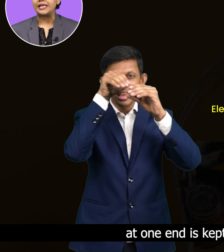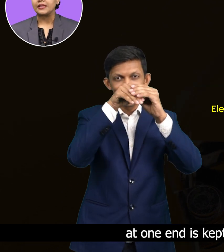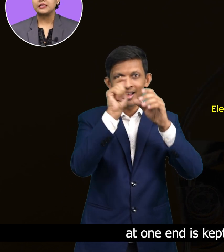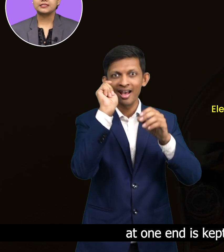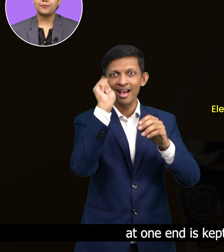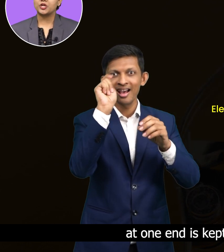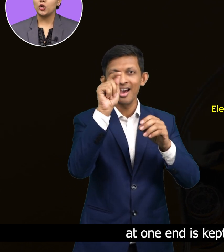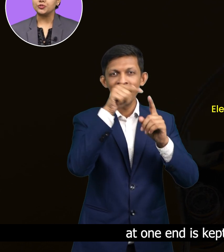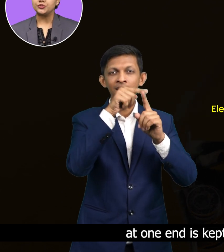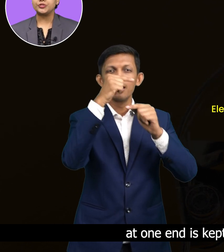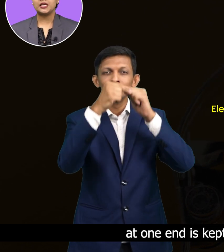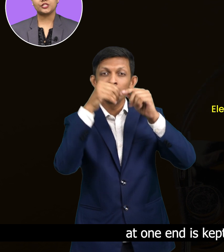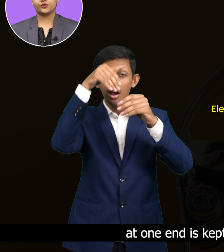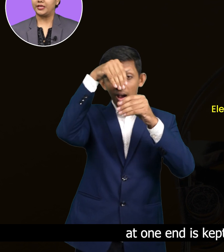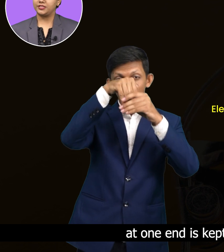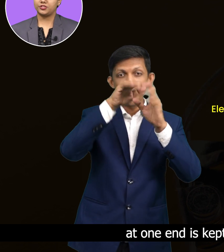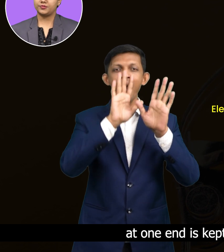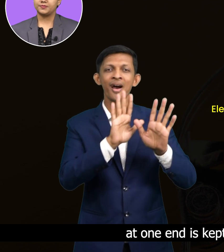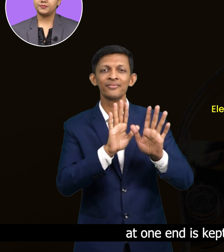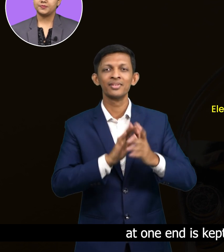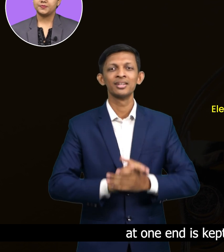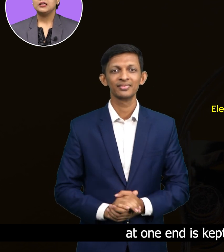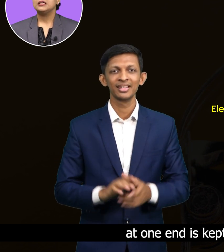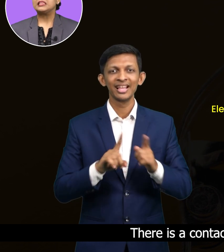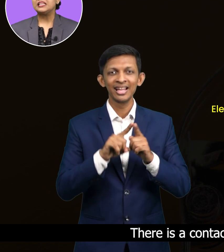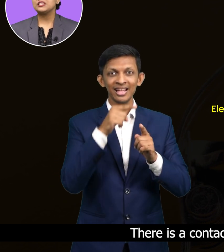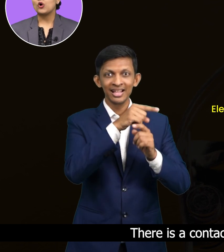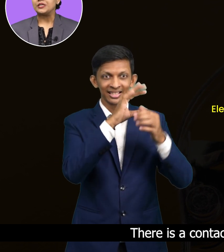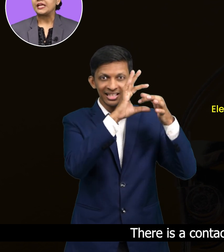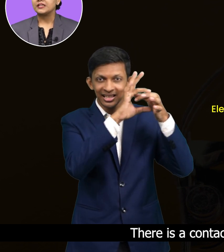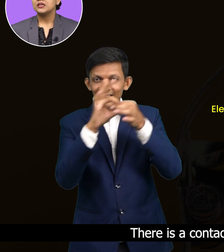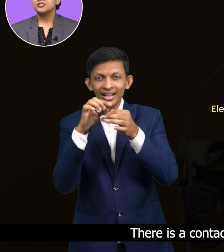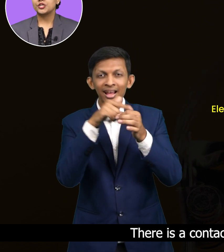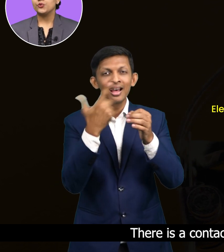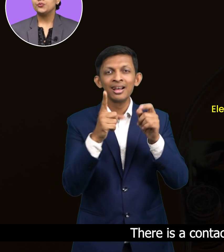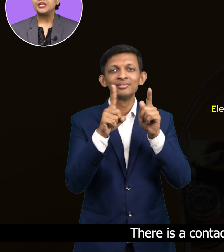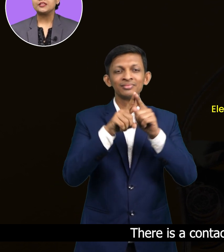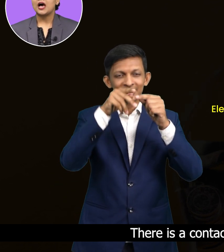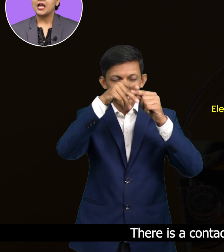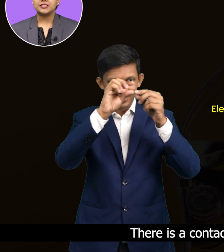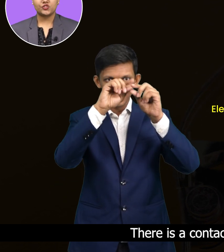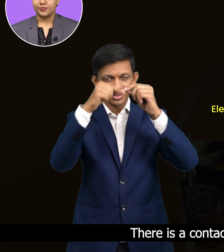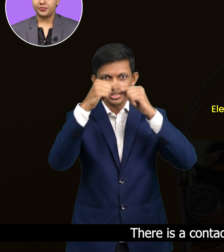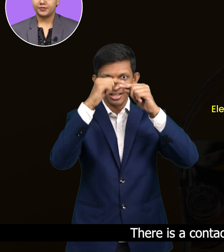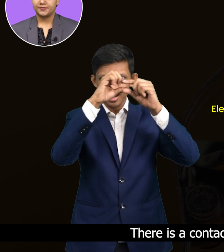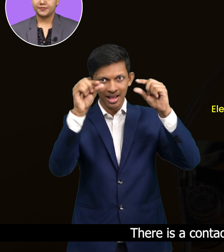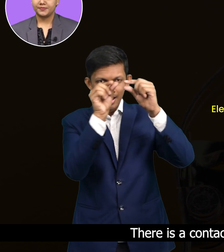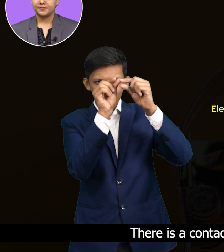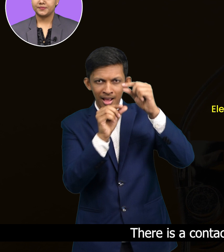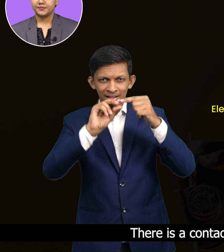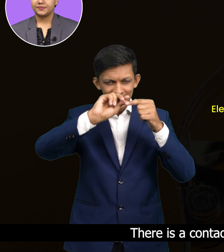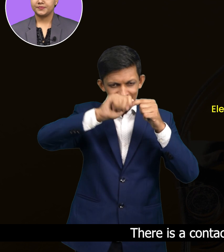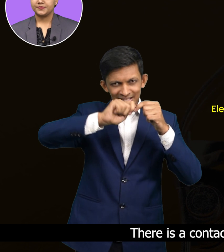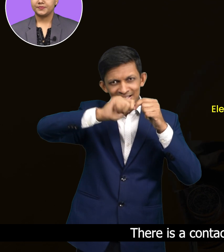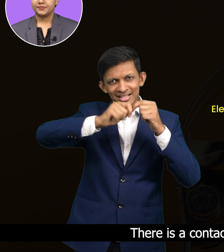one end is kept close to the electromagnet. There is a contact screw near the iron strip.